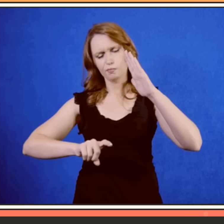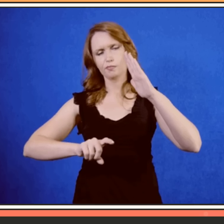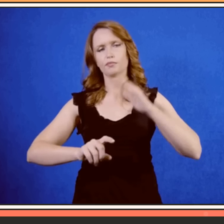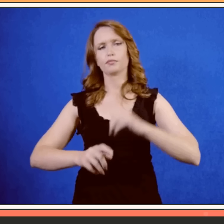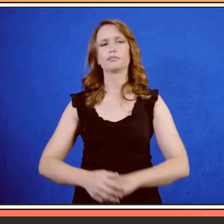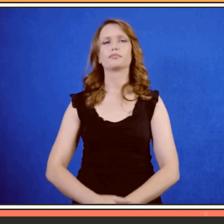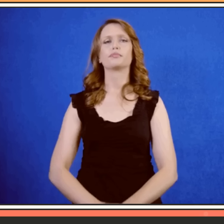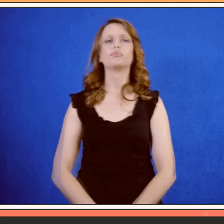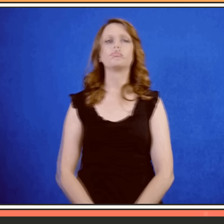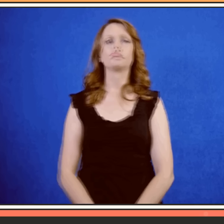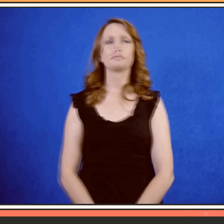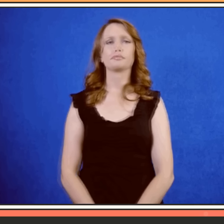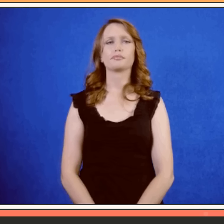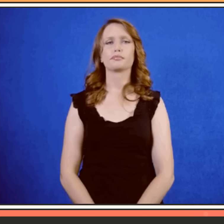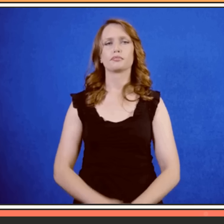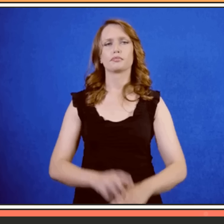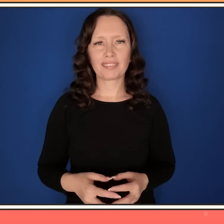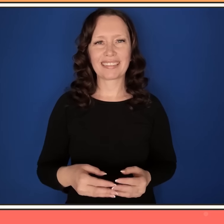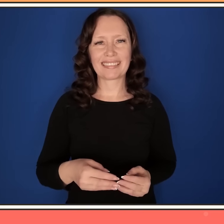Storm.